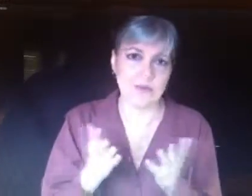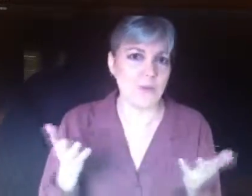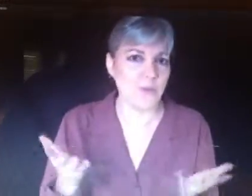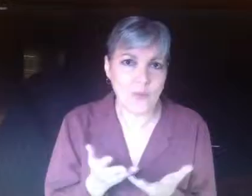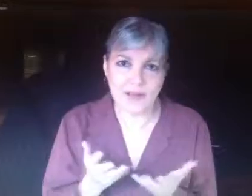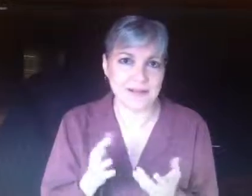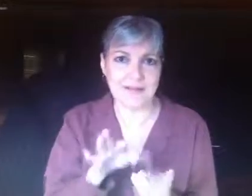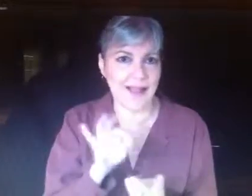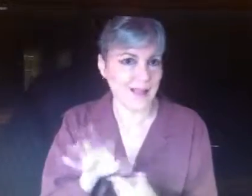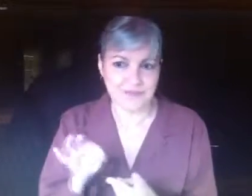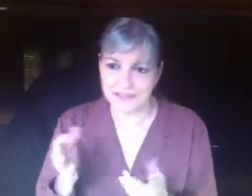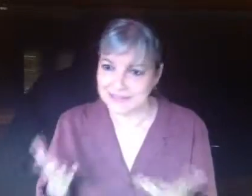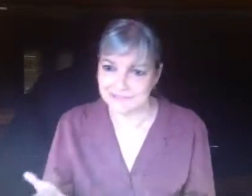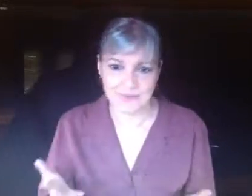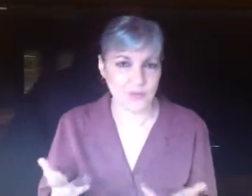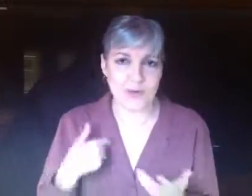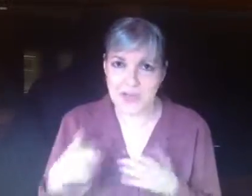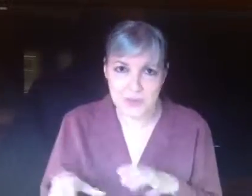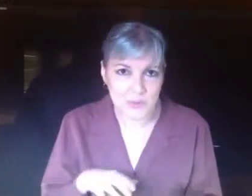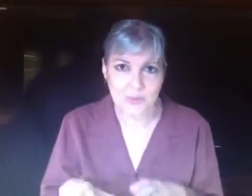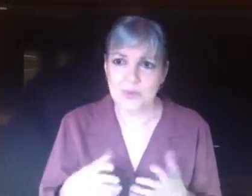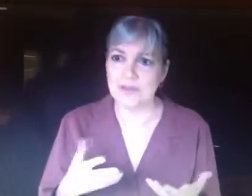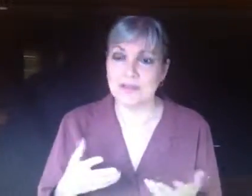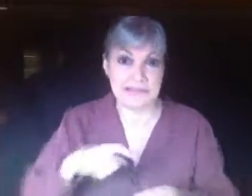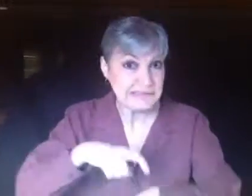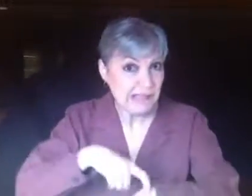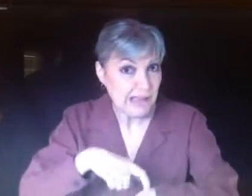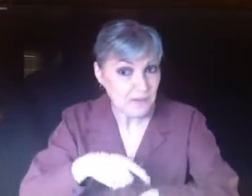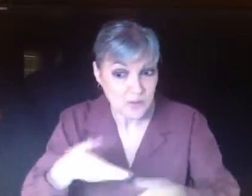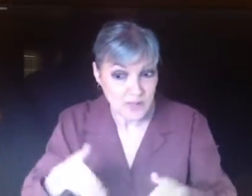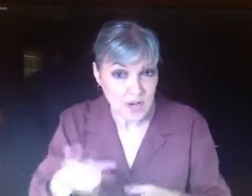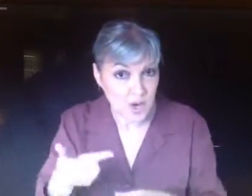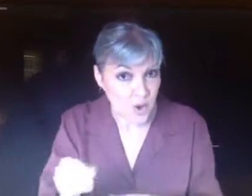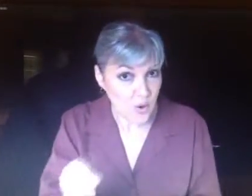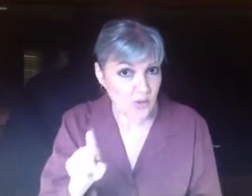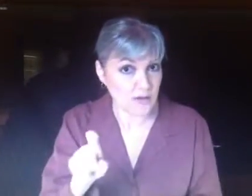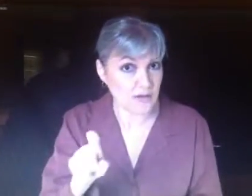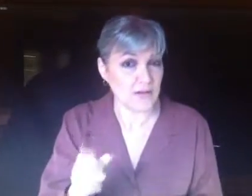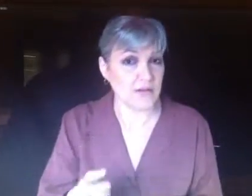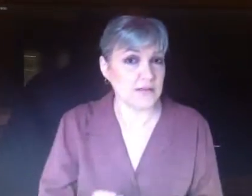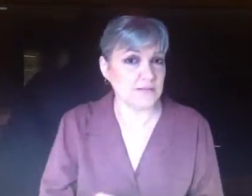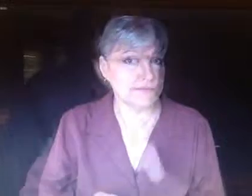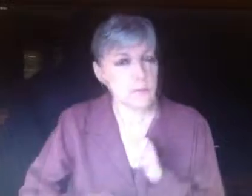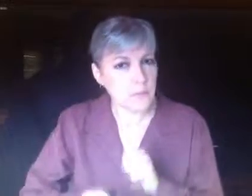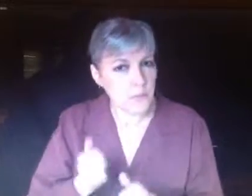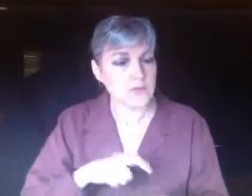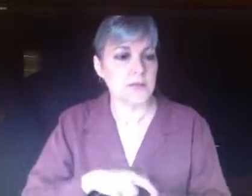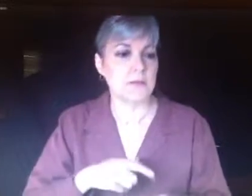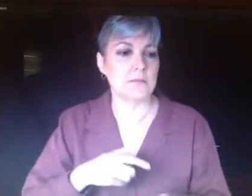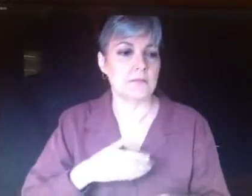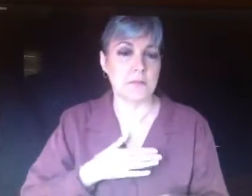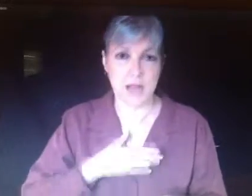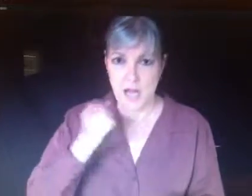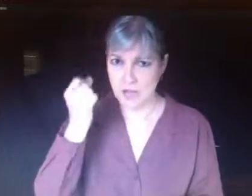ask your vet, what's the best option for me and what should I do? And what people think is this time that I need to